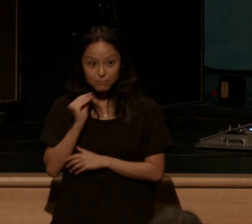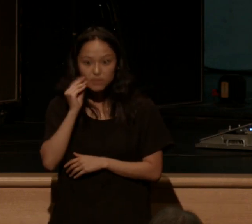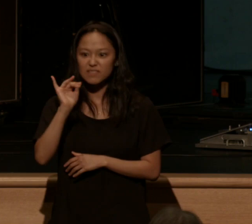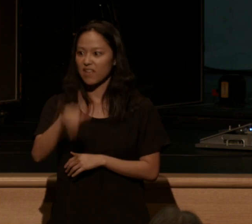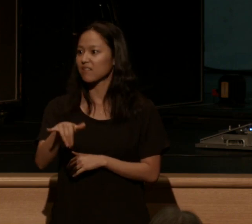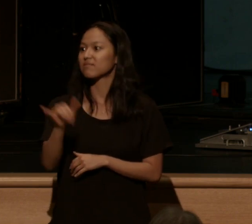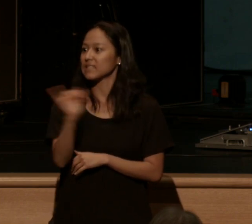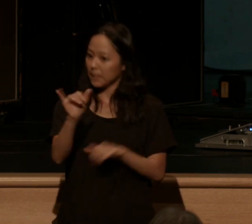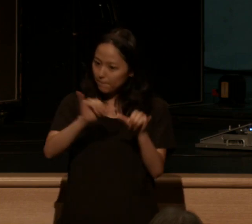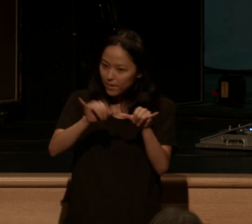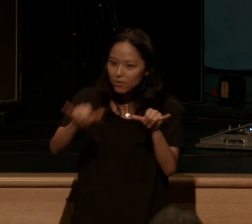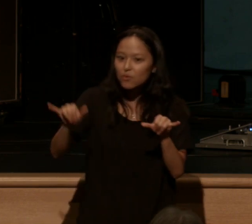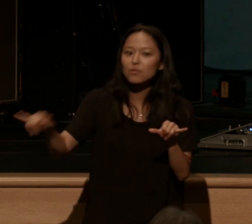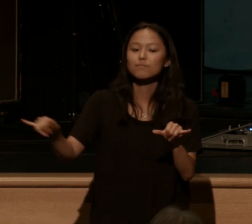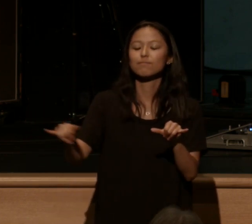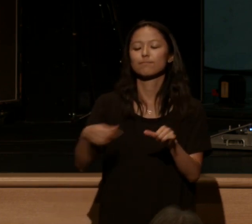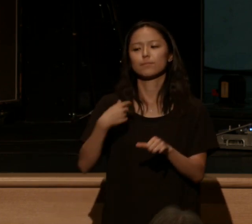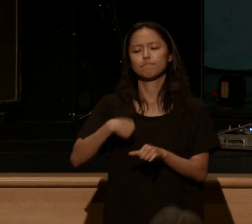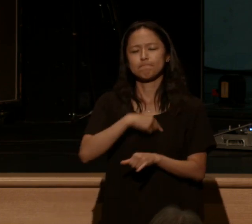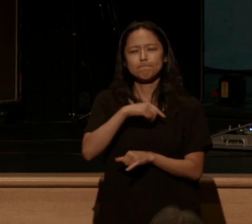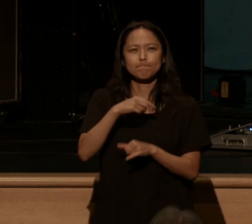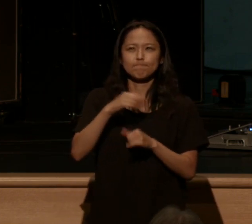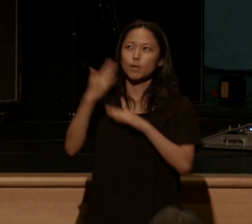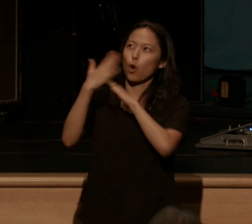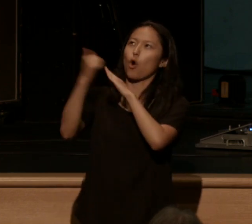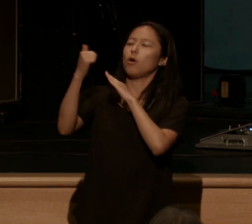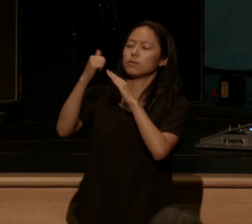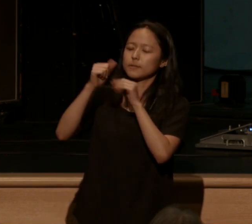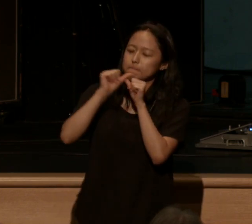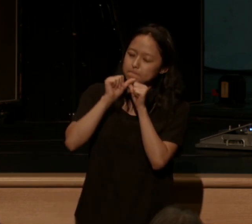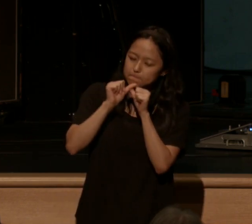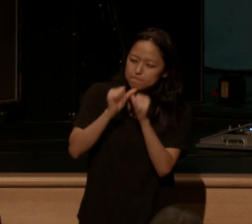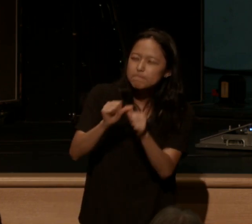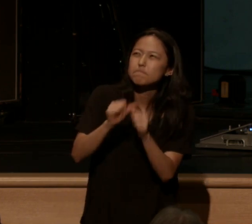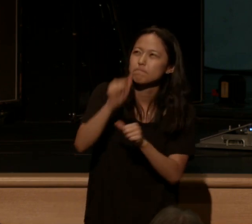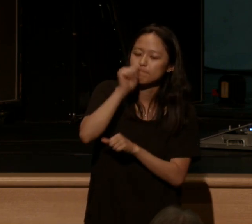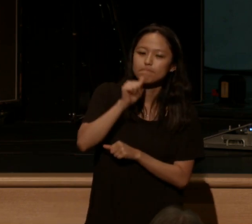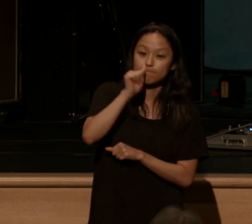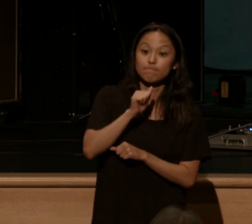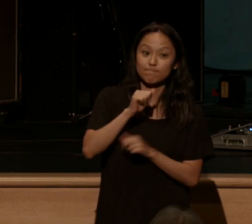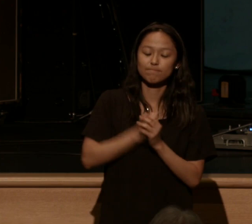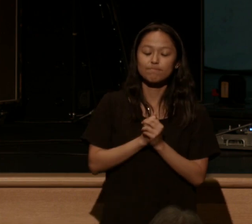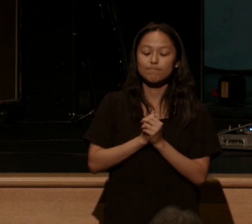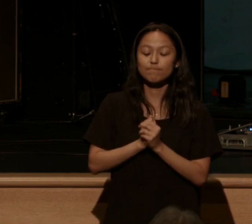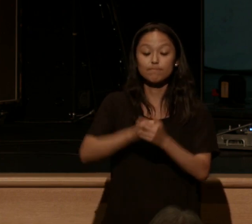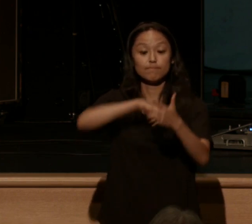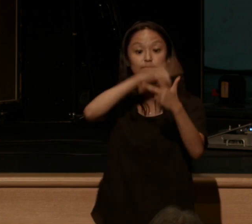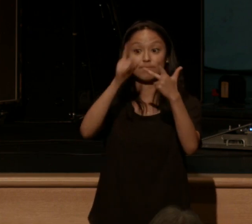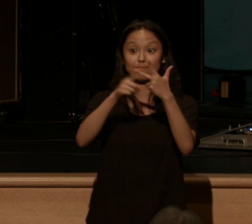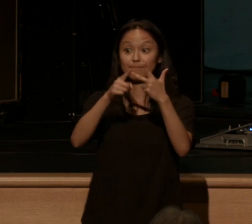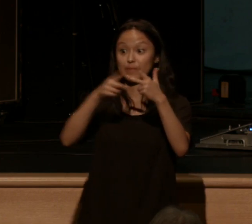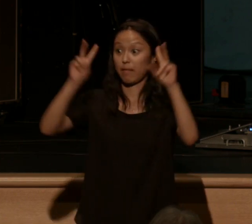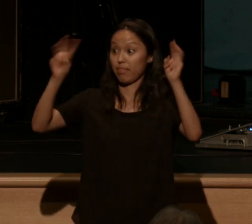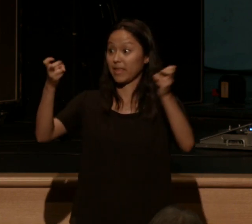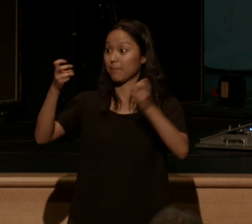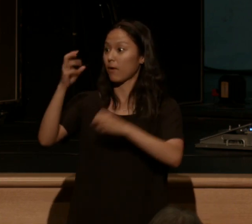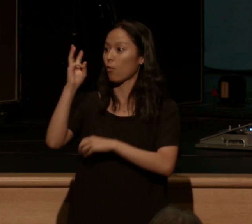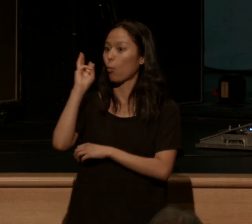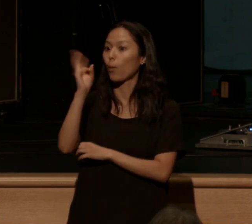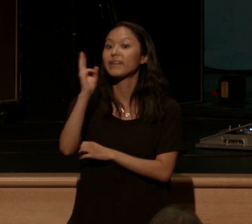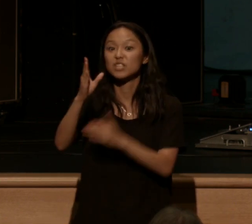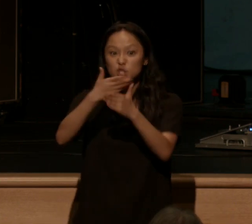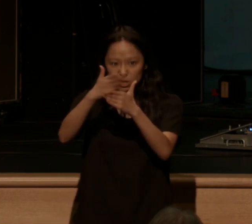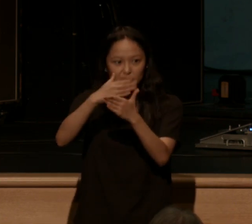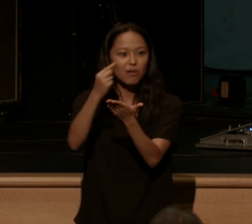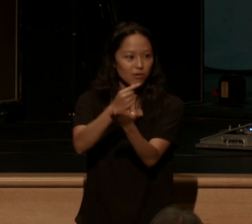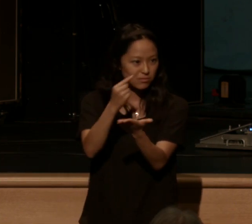to persevere in the midst, especially in the midst of opposition. And then thirdly, the theme of witness. So the reason